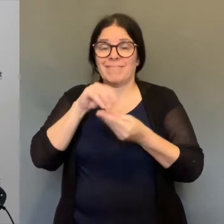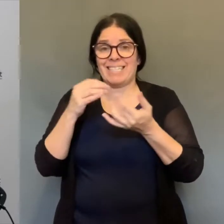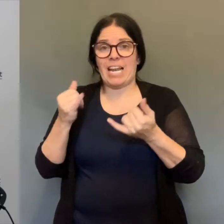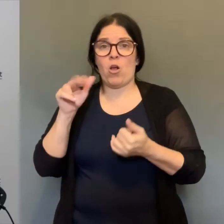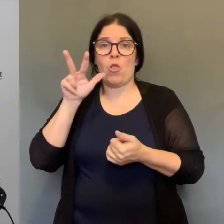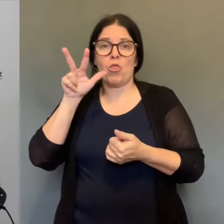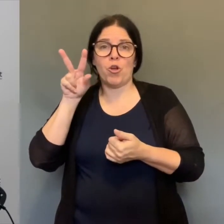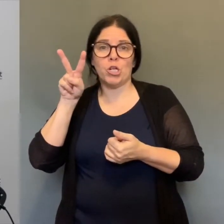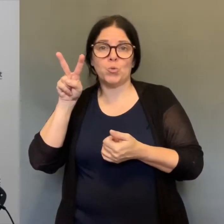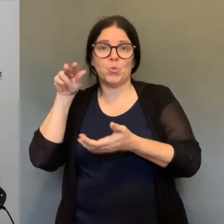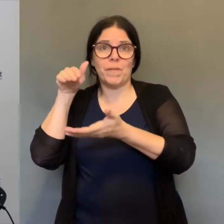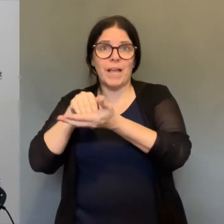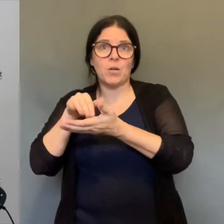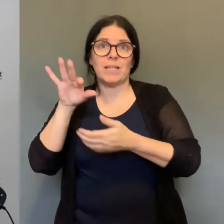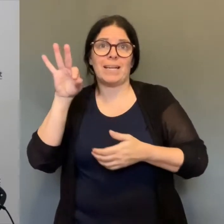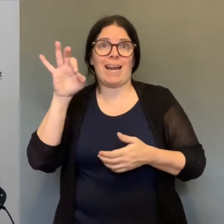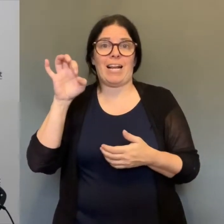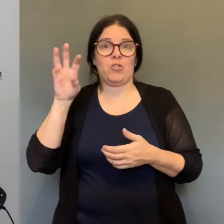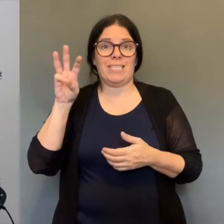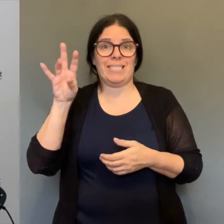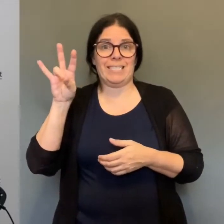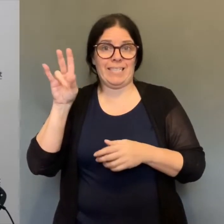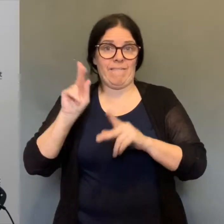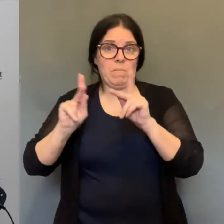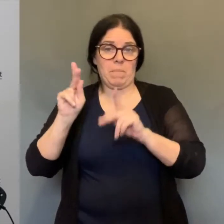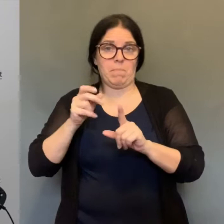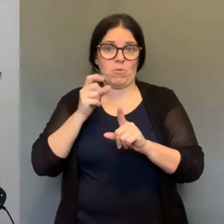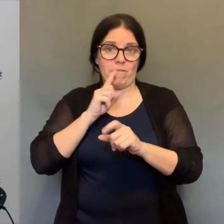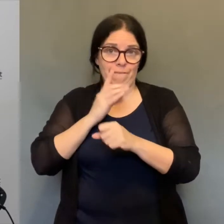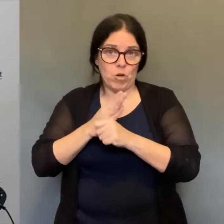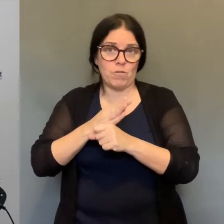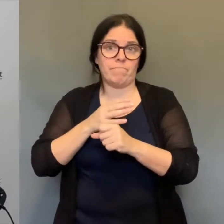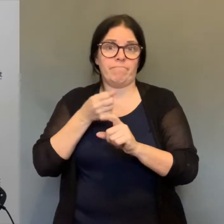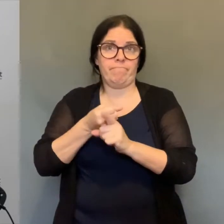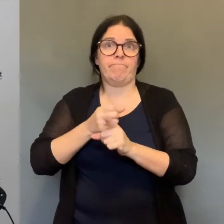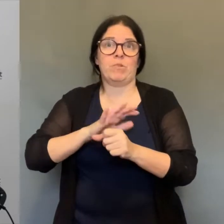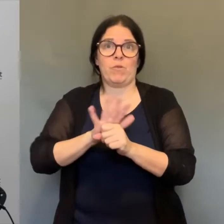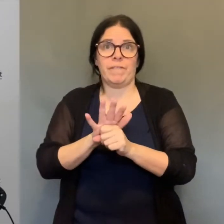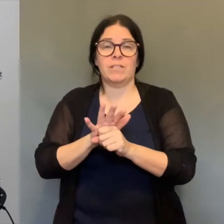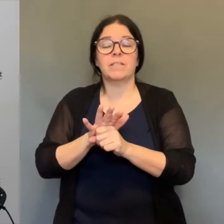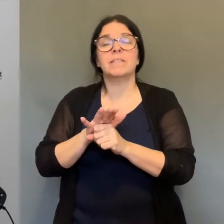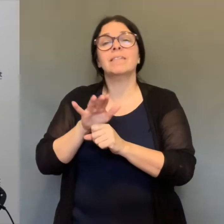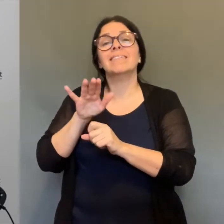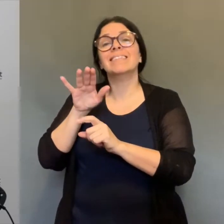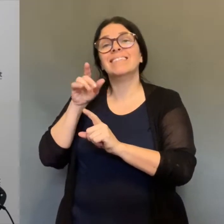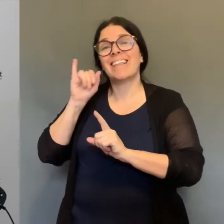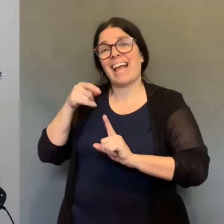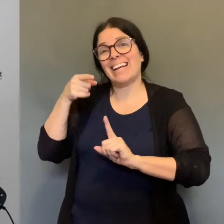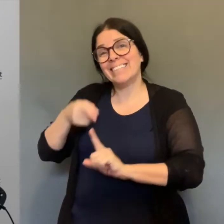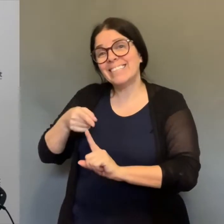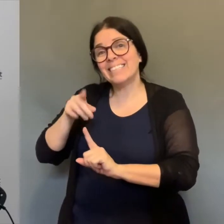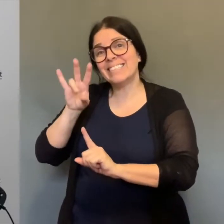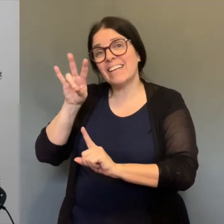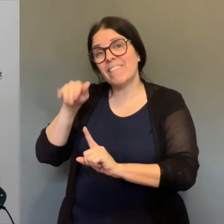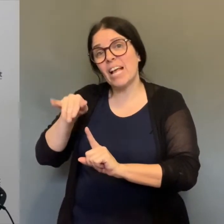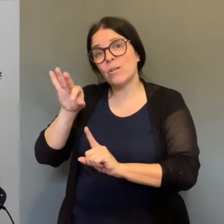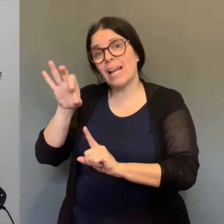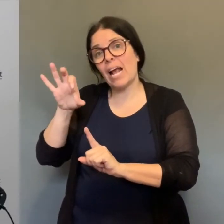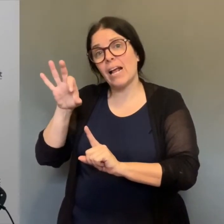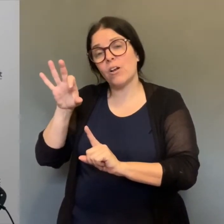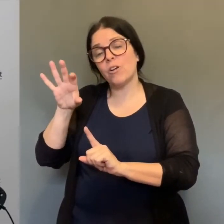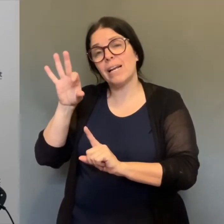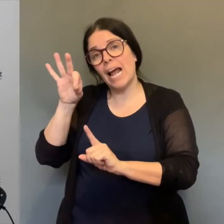32,967 cases, with 7,904 of those cases in Detroit. Today, we are